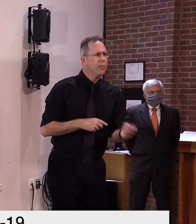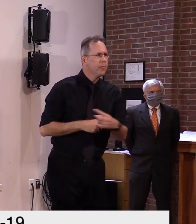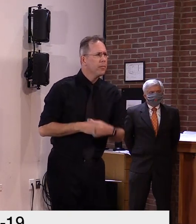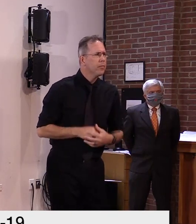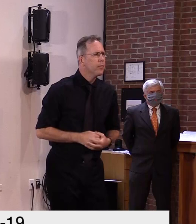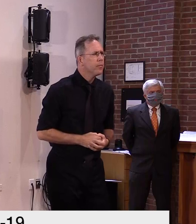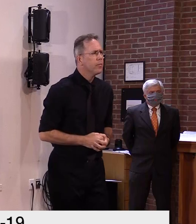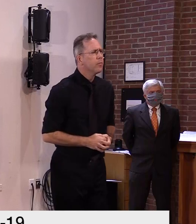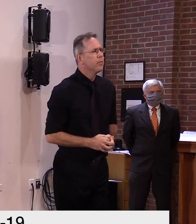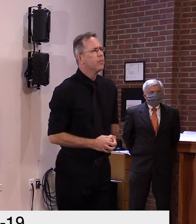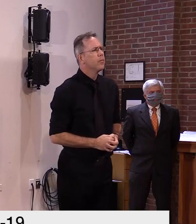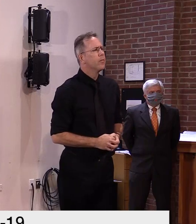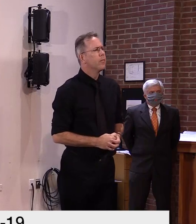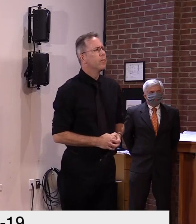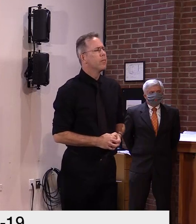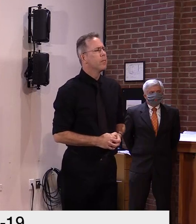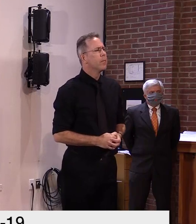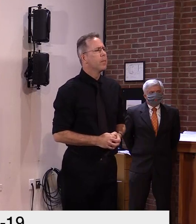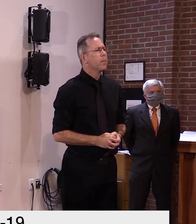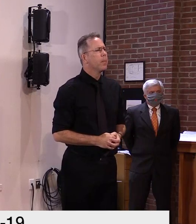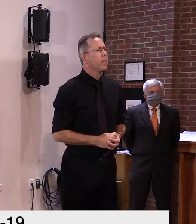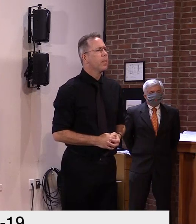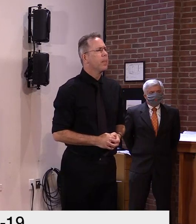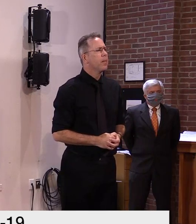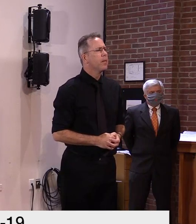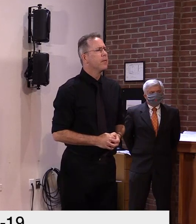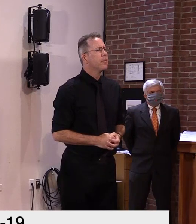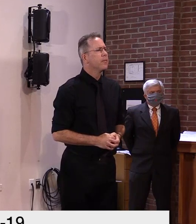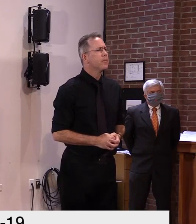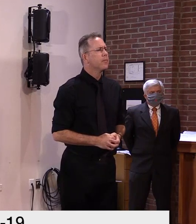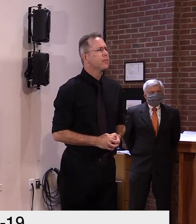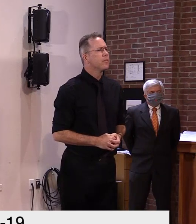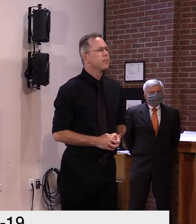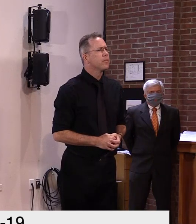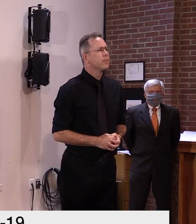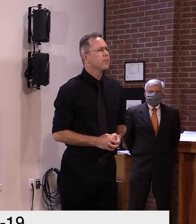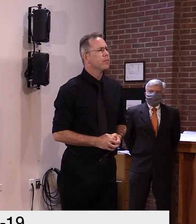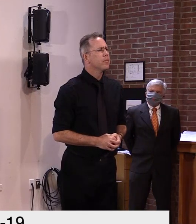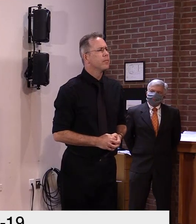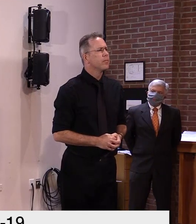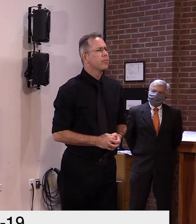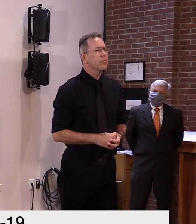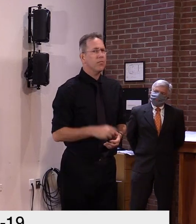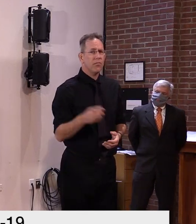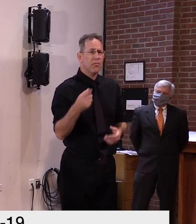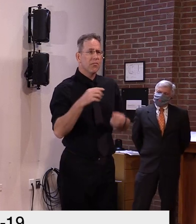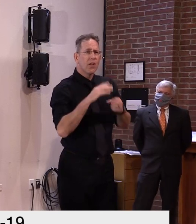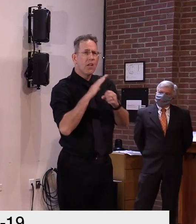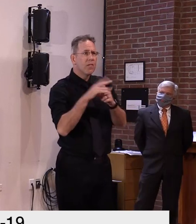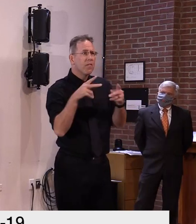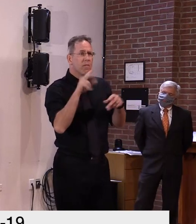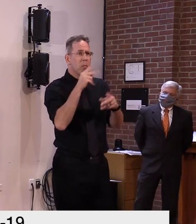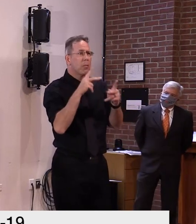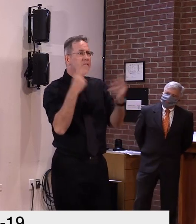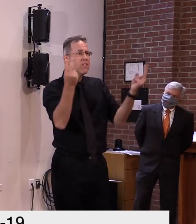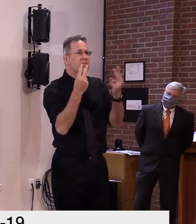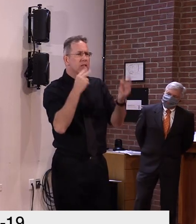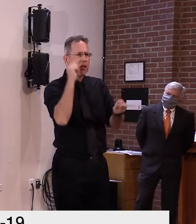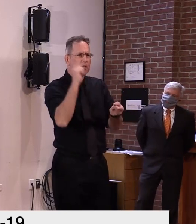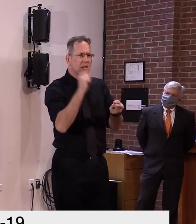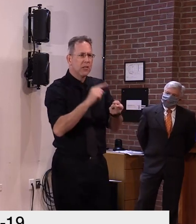continuing to fall, I guess what could that mean for the ski season? Well, again, hopefully